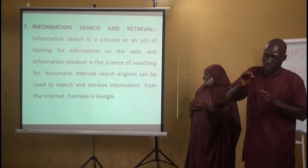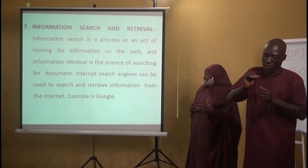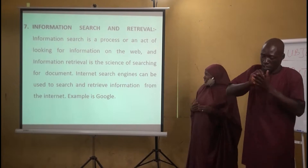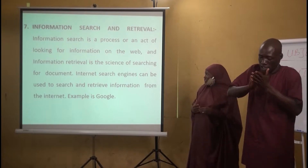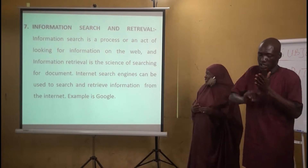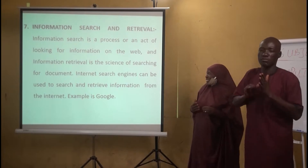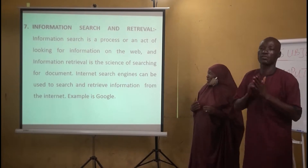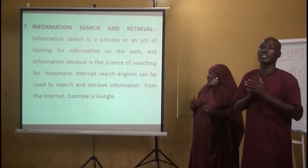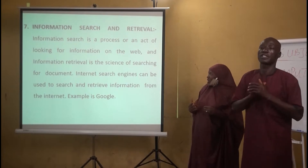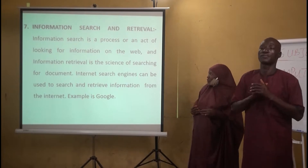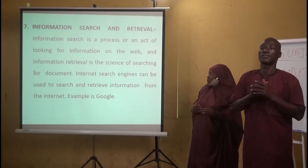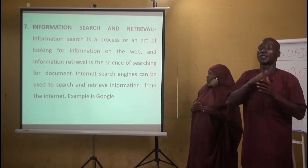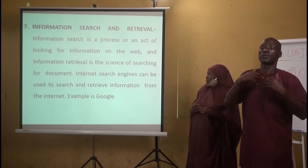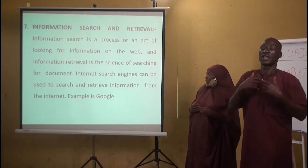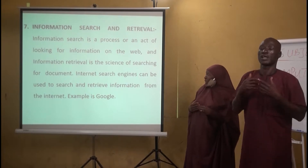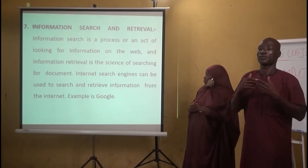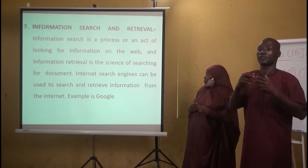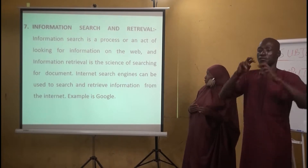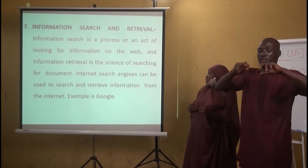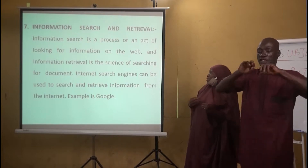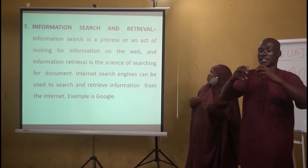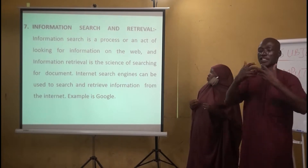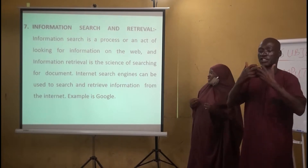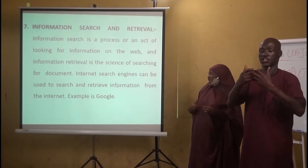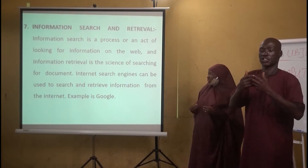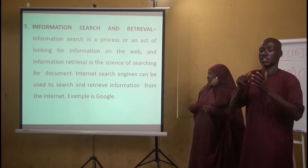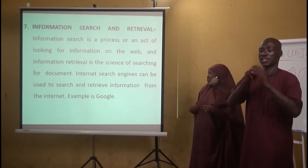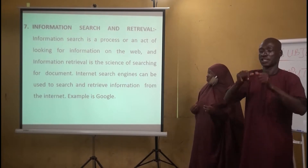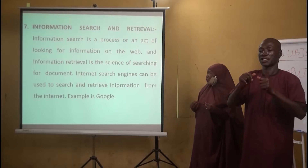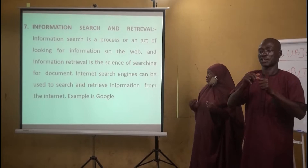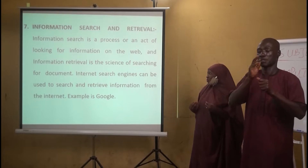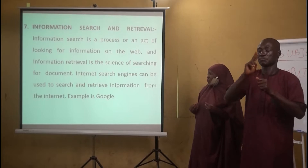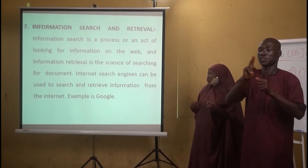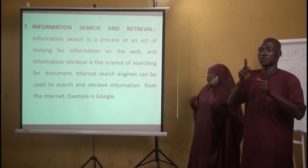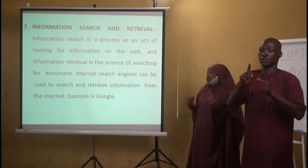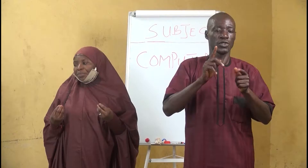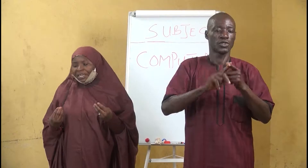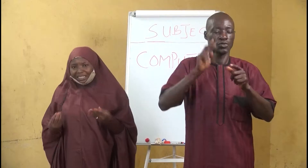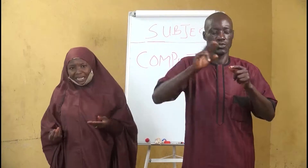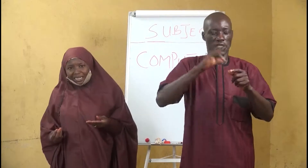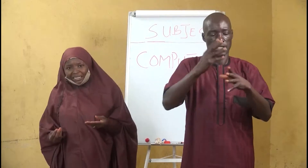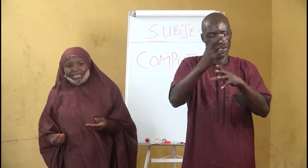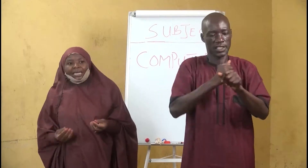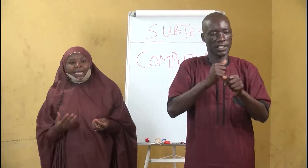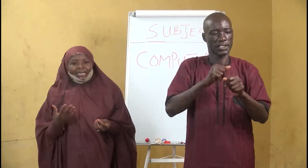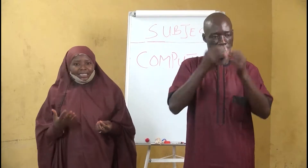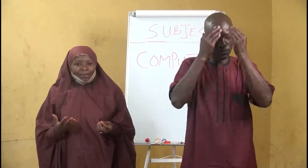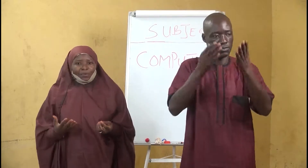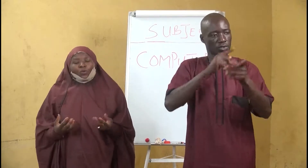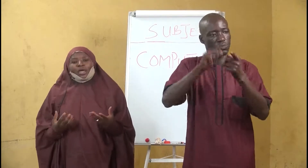search engines can also be used to search and retrieve information from the internet. Example, we have